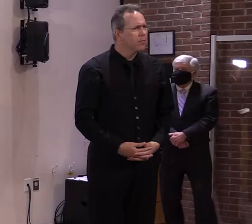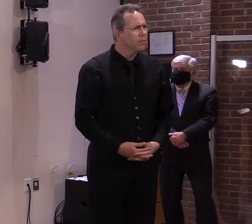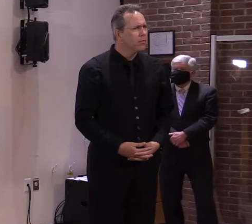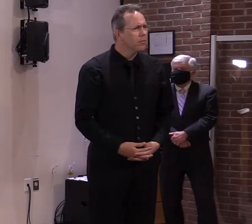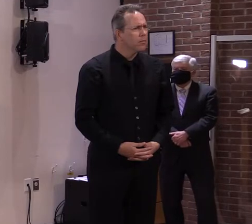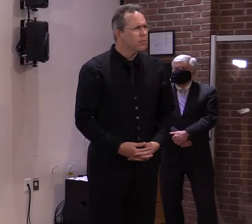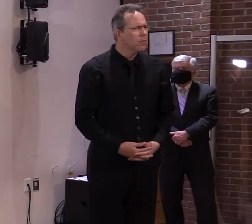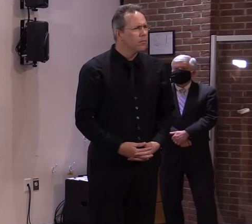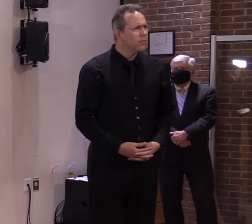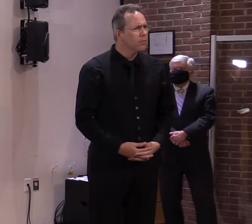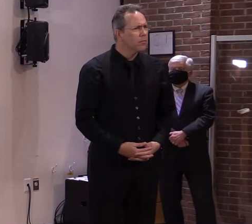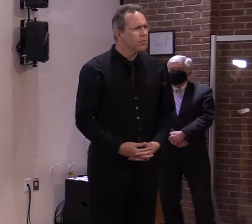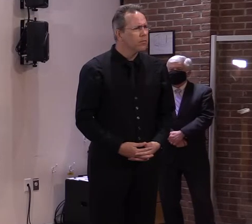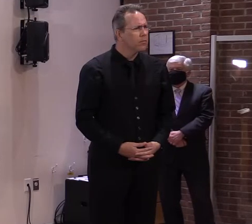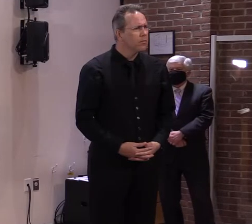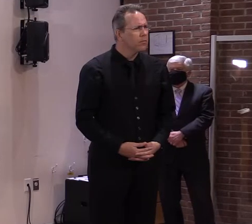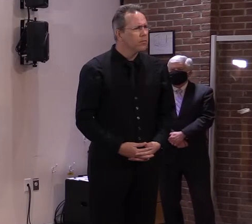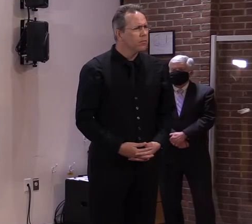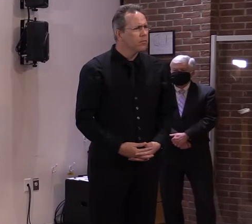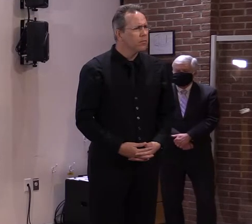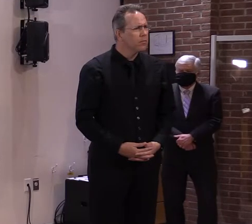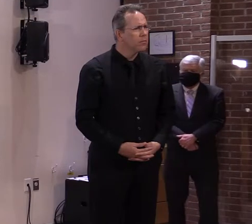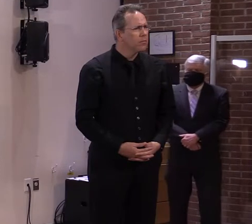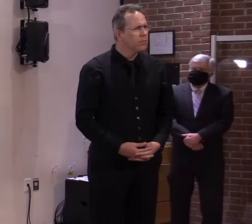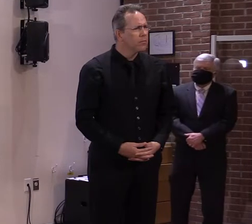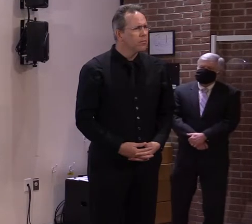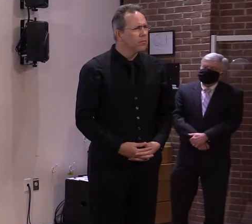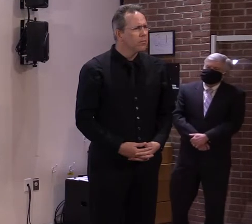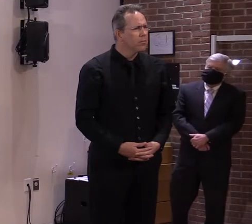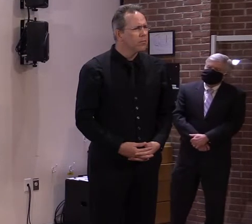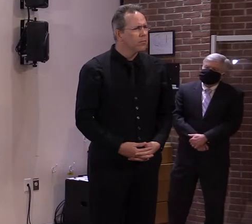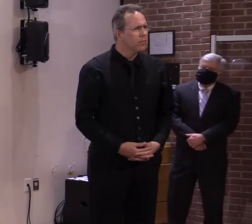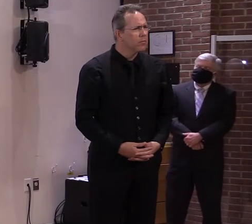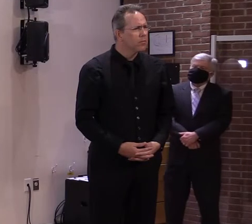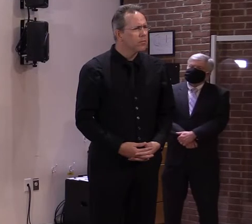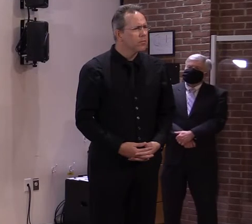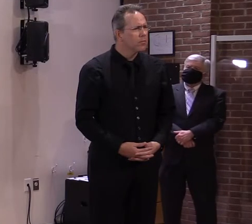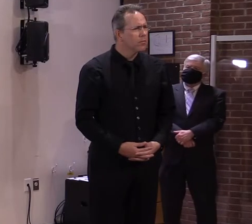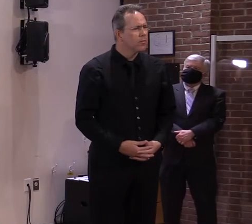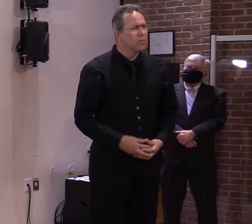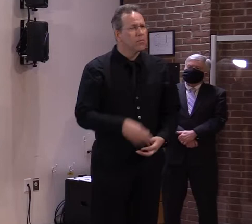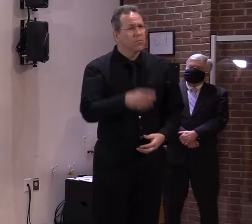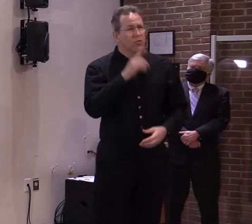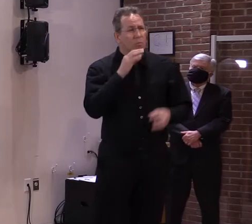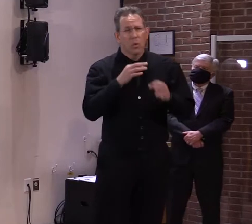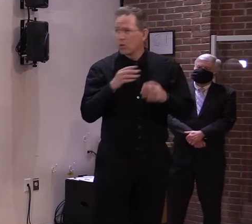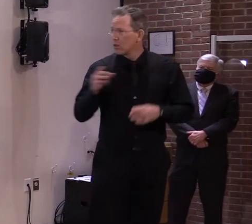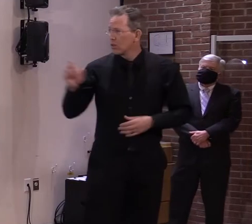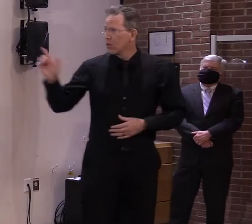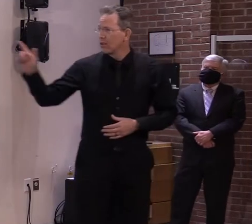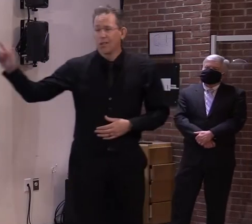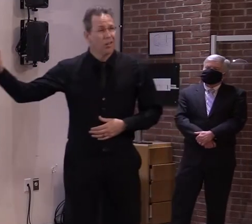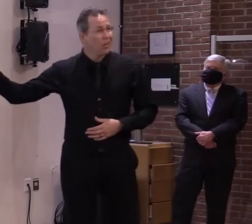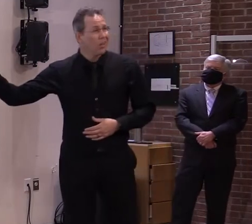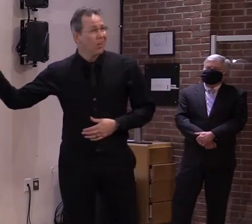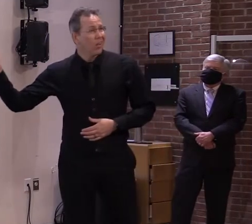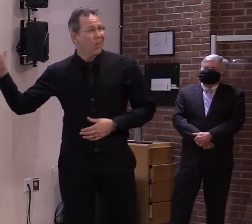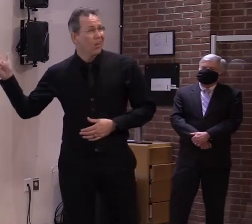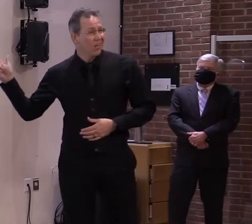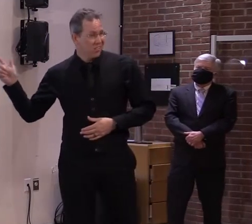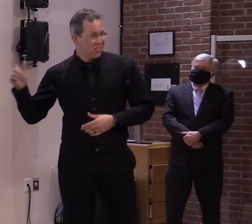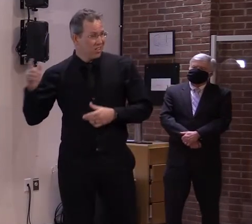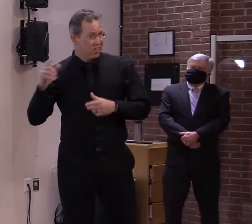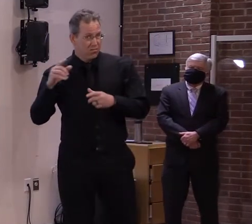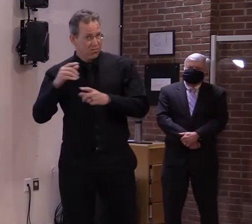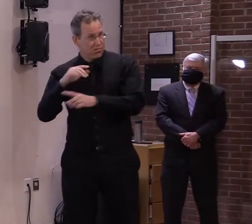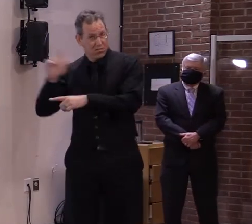the vaccination percentages outlined at the top of each respective slide? Well, that's that's the way we laid it